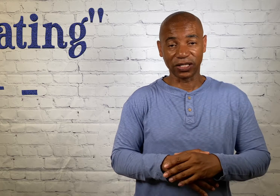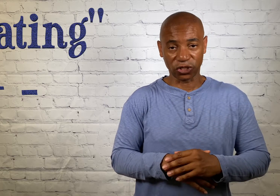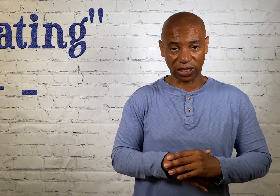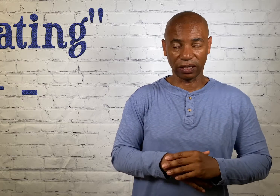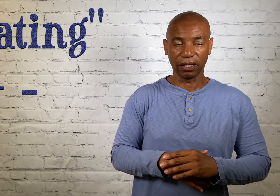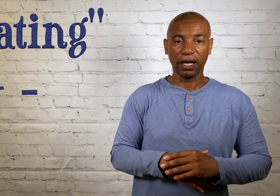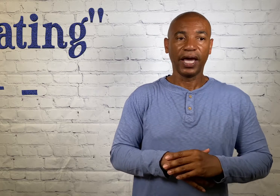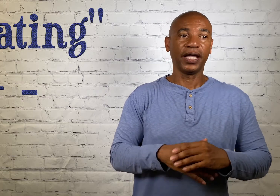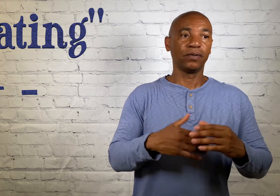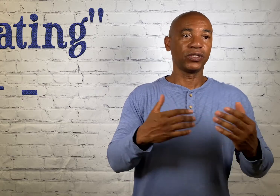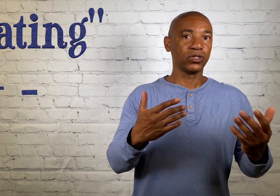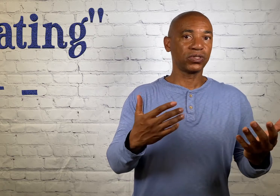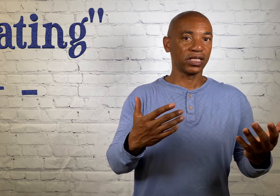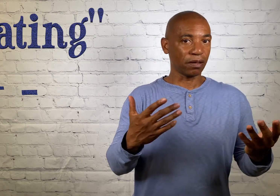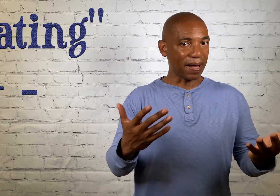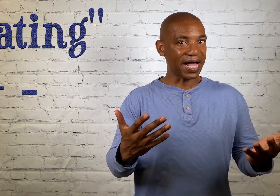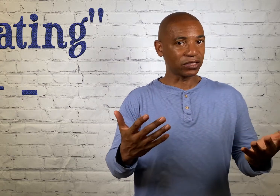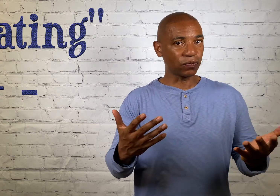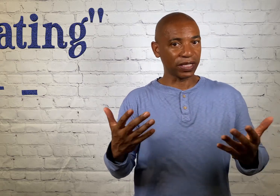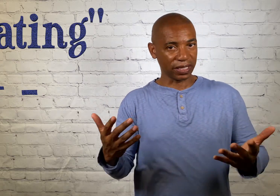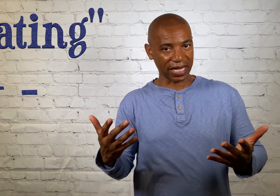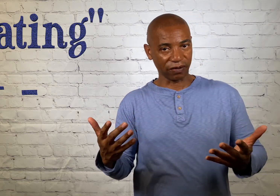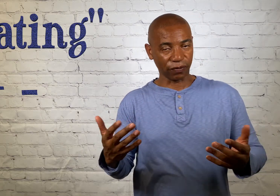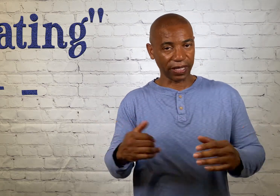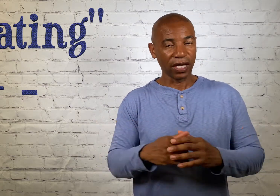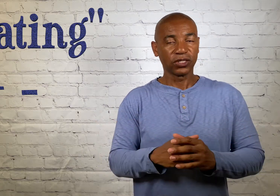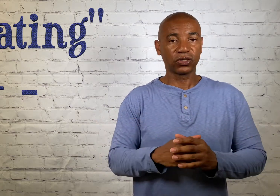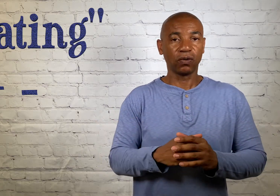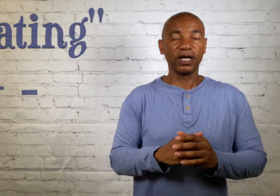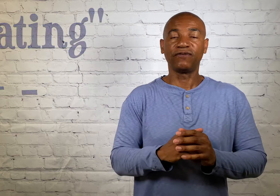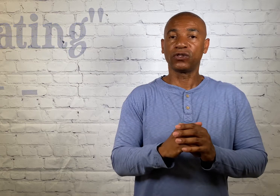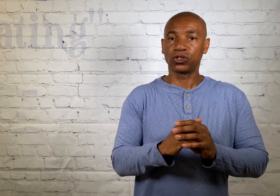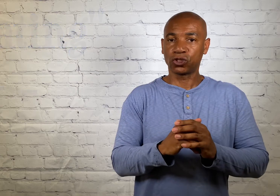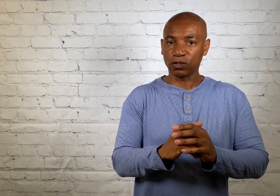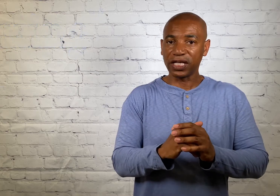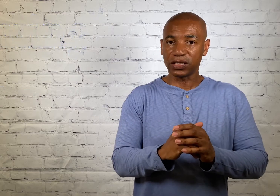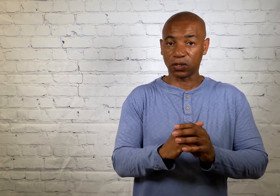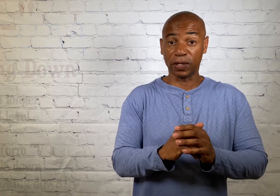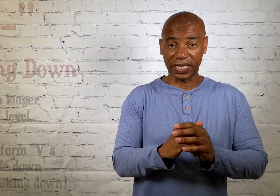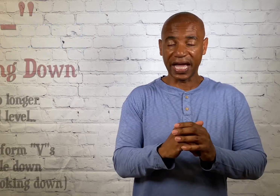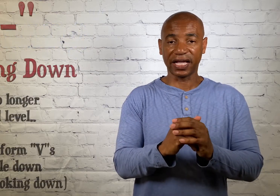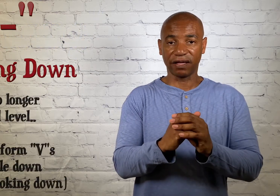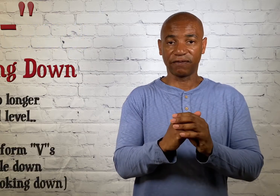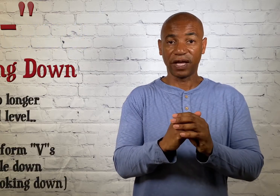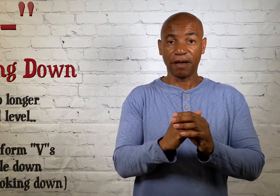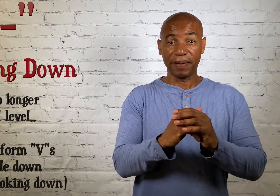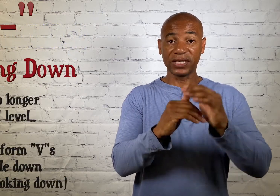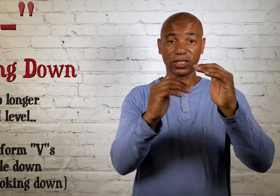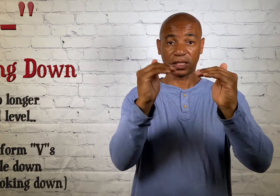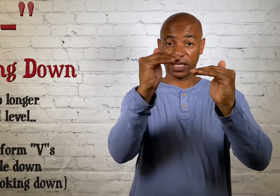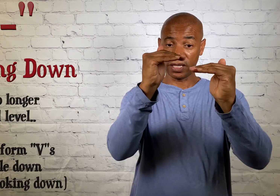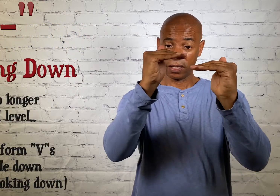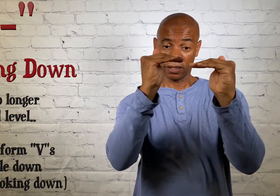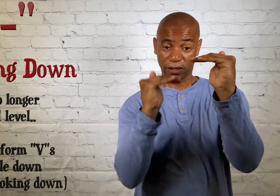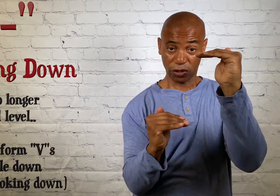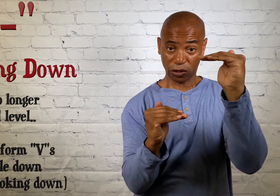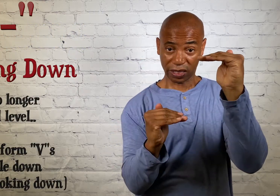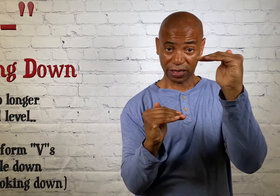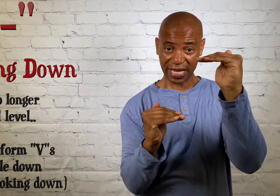T-R-E-A-T-I-N-G. And I'm going to use it in a positive way and a negative way. So if you're treating someone negative, basically, you're looking down